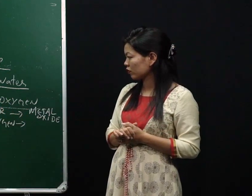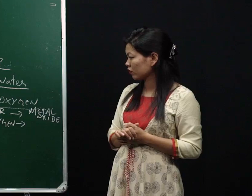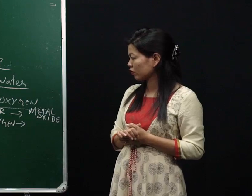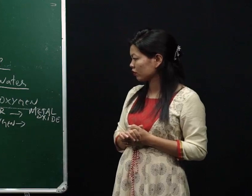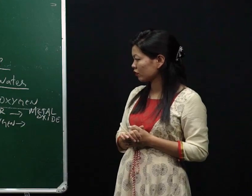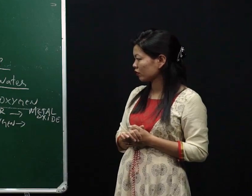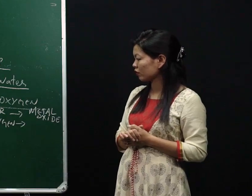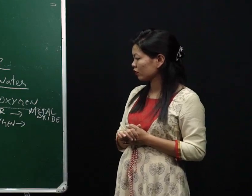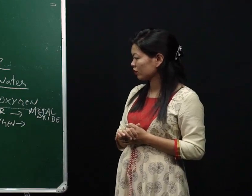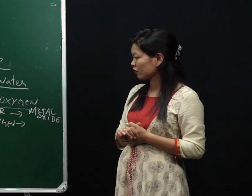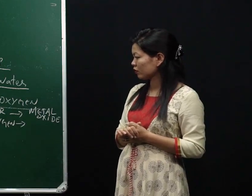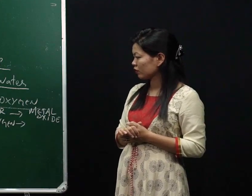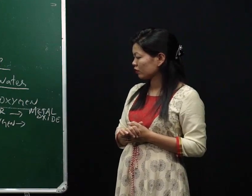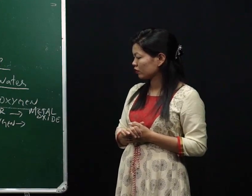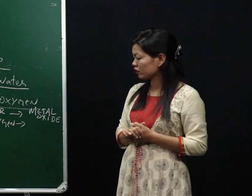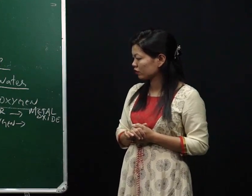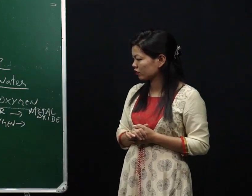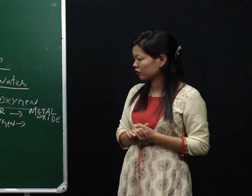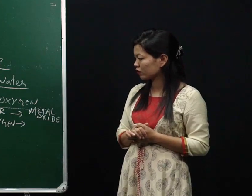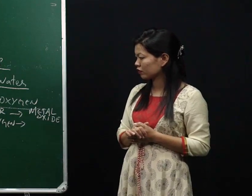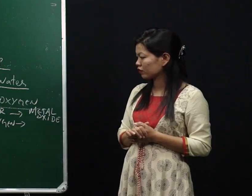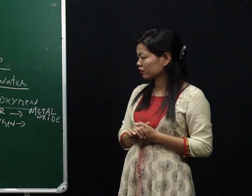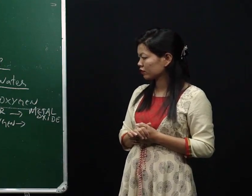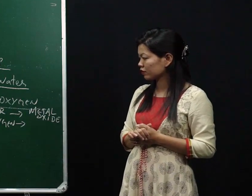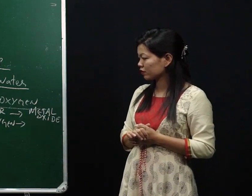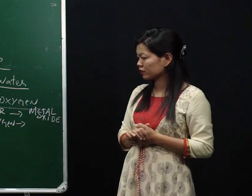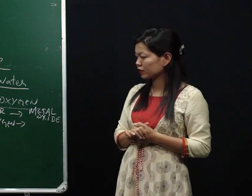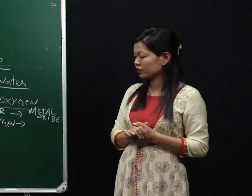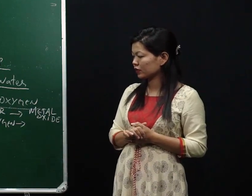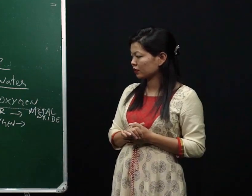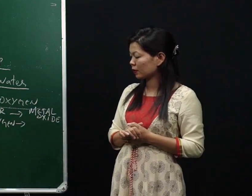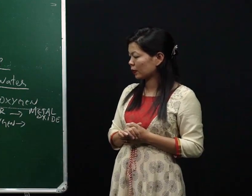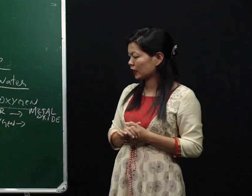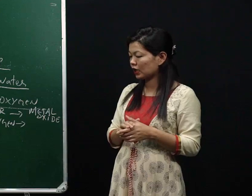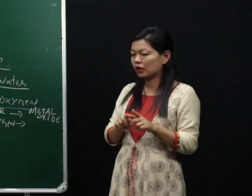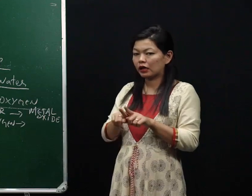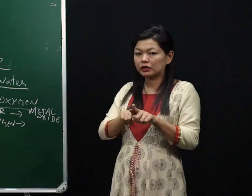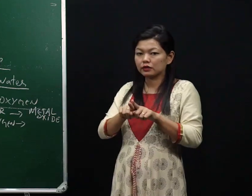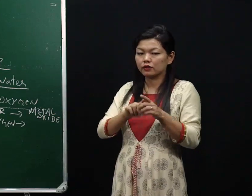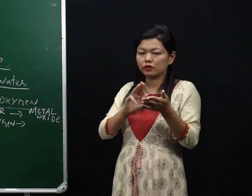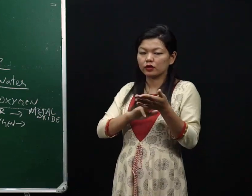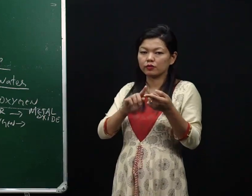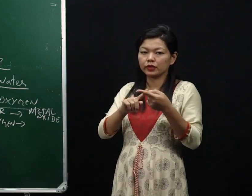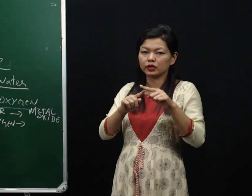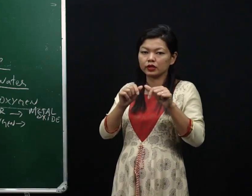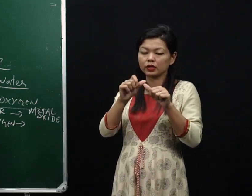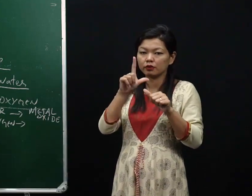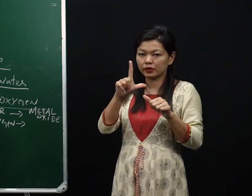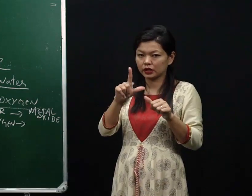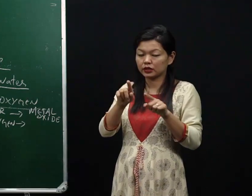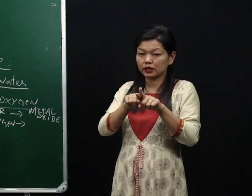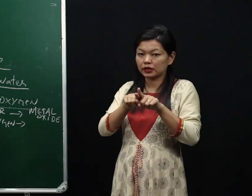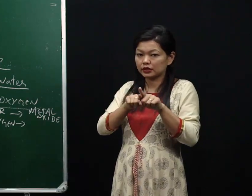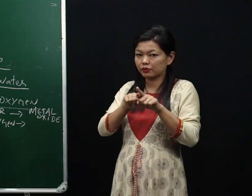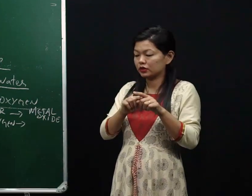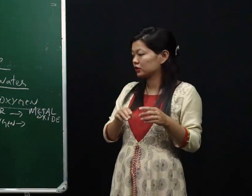that means we're taking example metal, we're taking an example of magnesium, clear? Now oxygen is, we all know, okay,